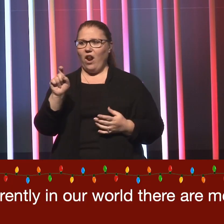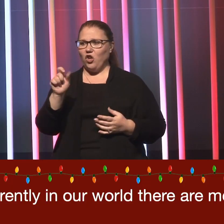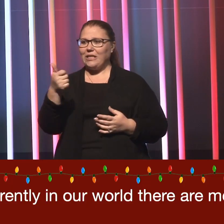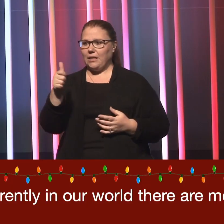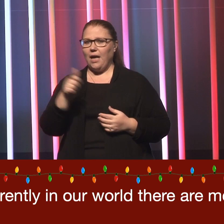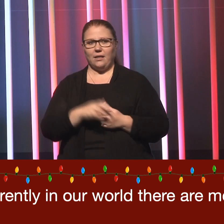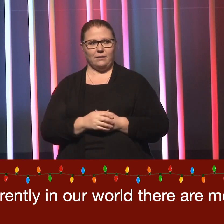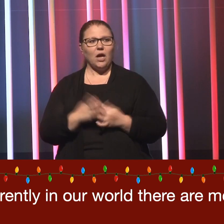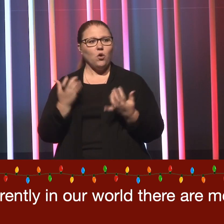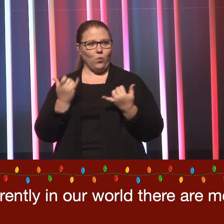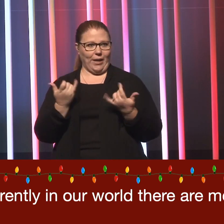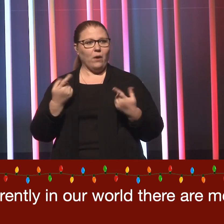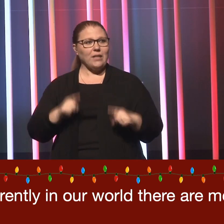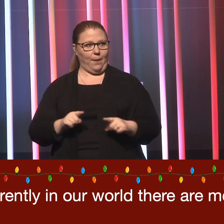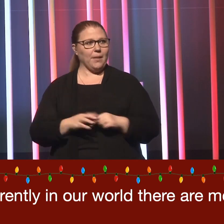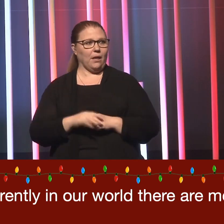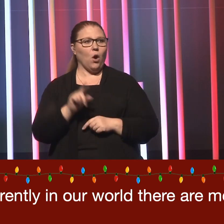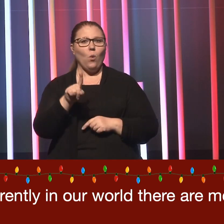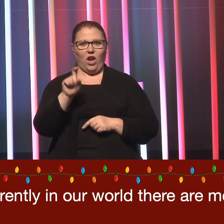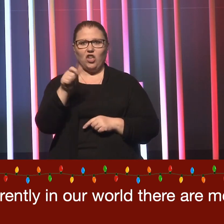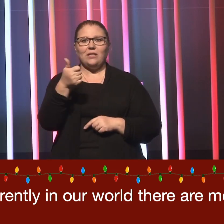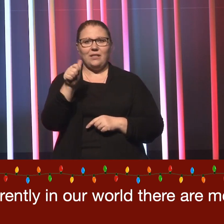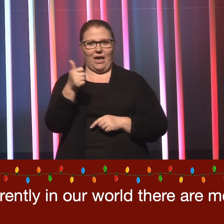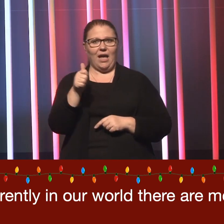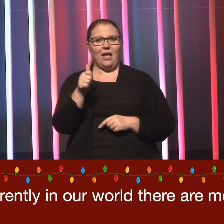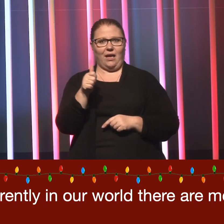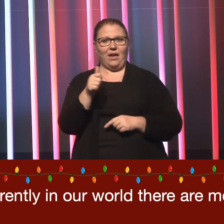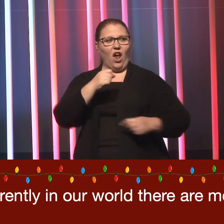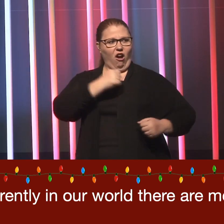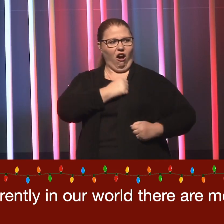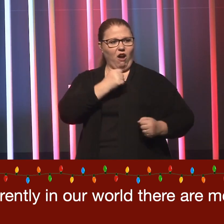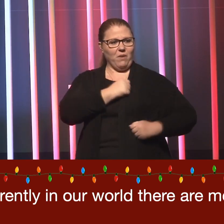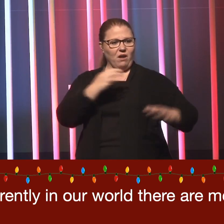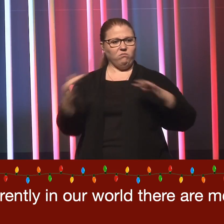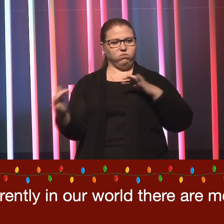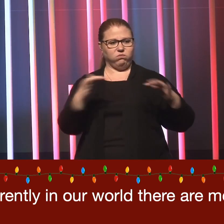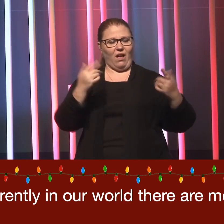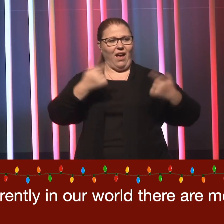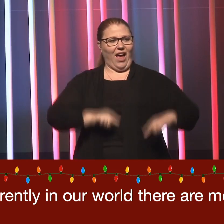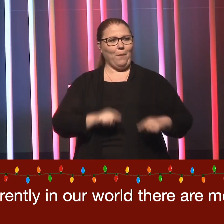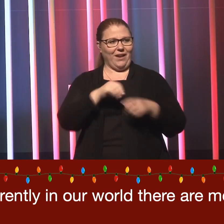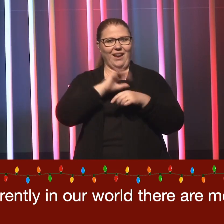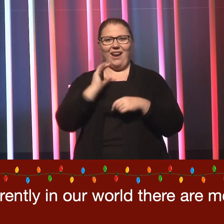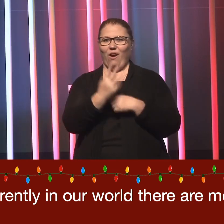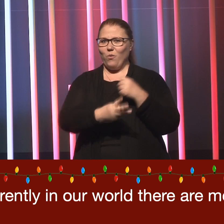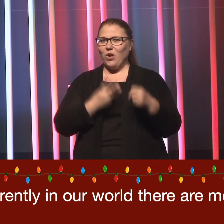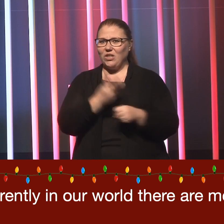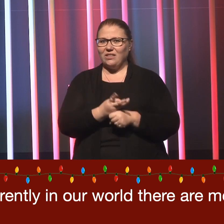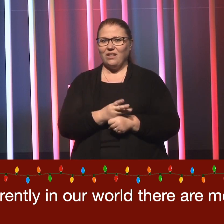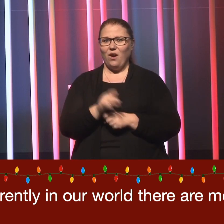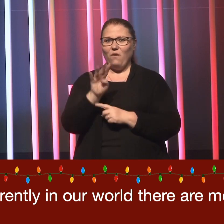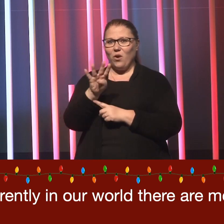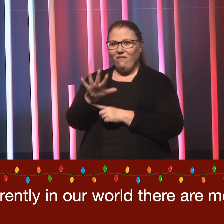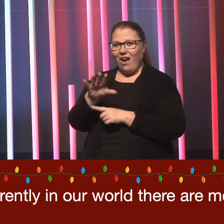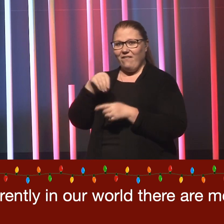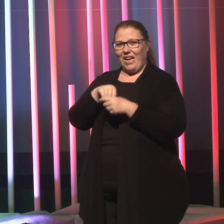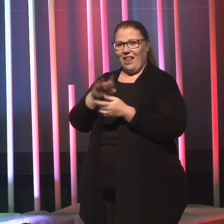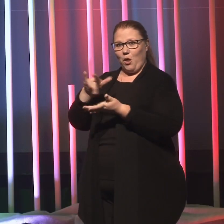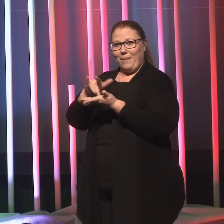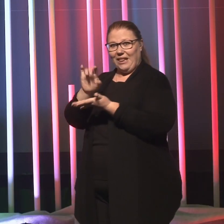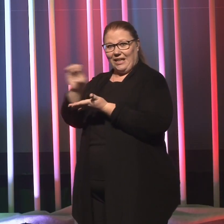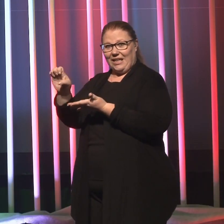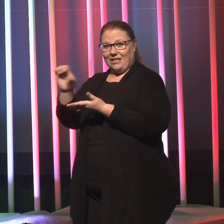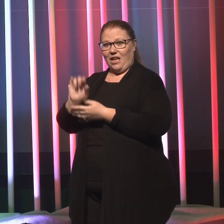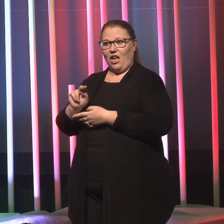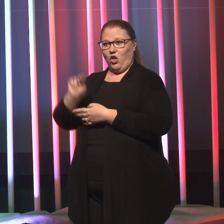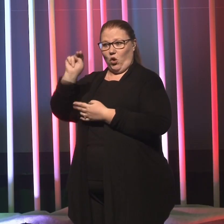110. Right now there's 110 armed violent conflicts taking place throughout our world. 45 in the Middle East and in